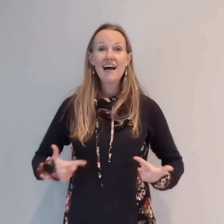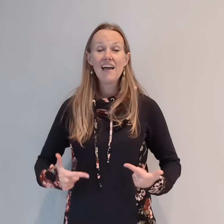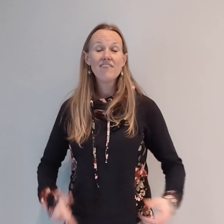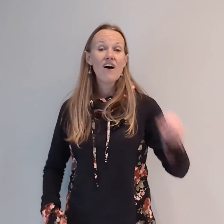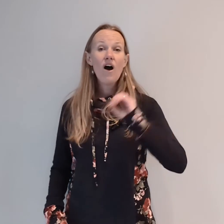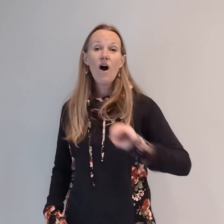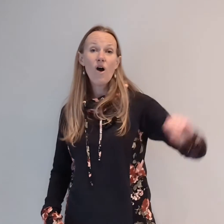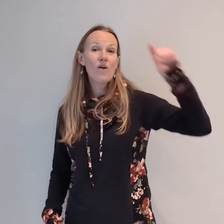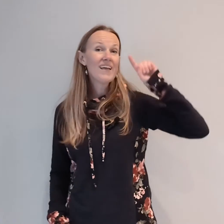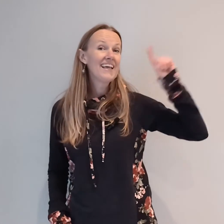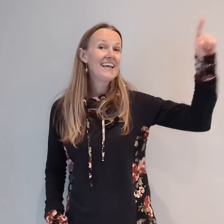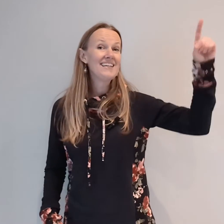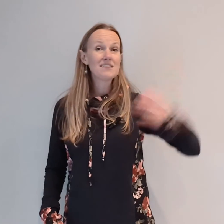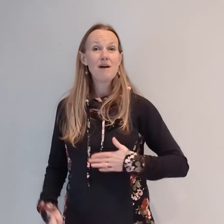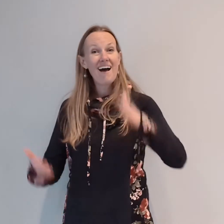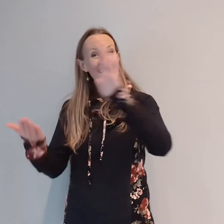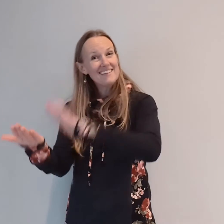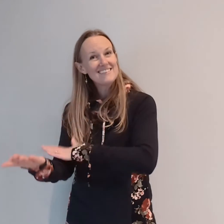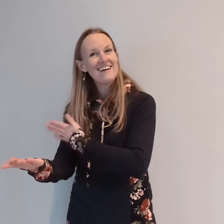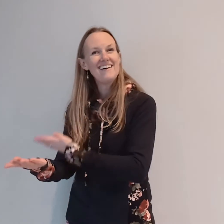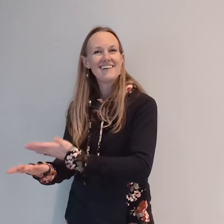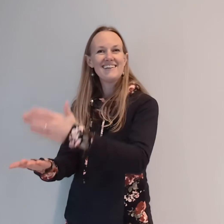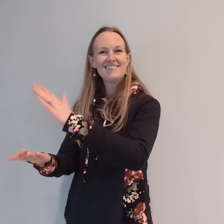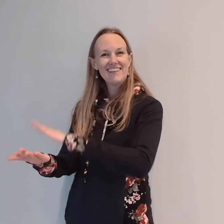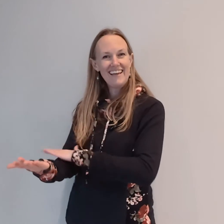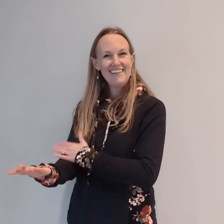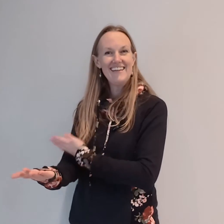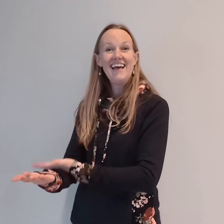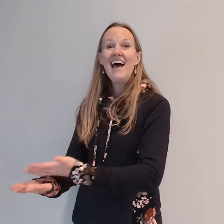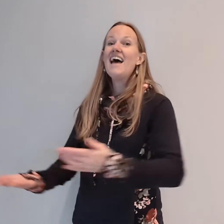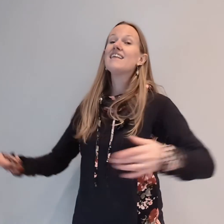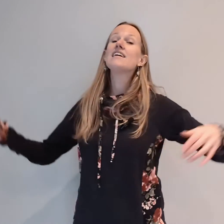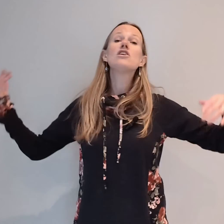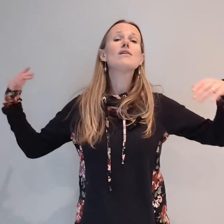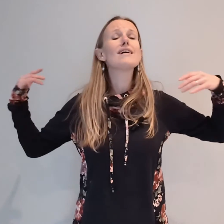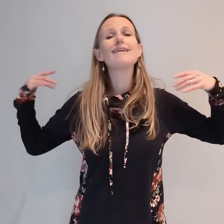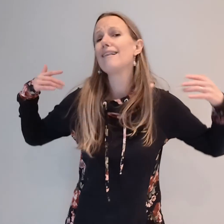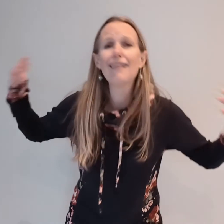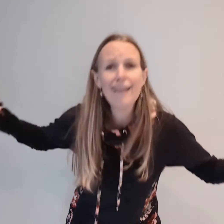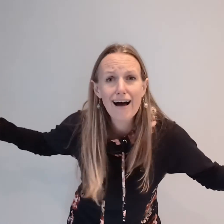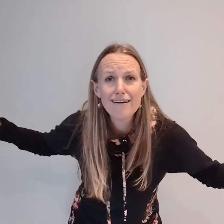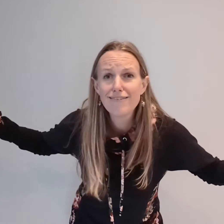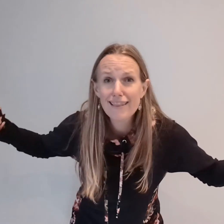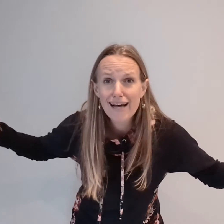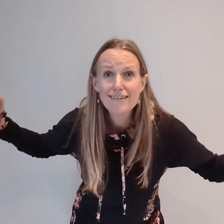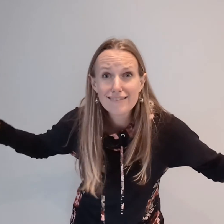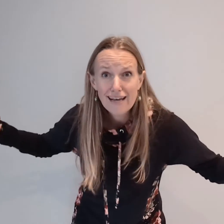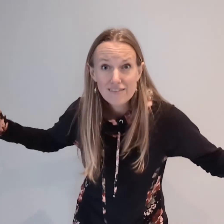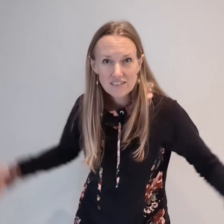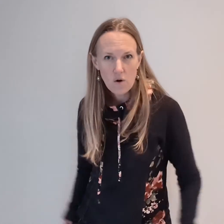life. Oh, he is my song. Okay? And then you are going to love this